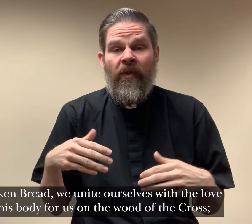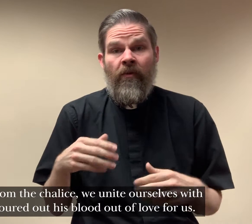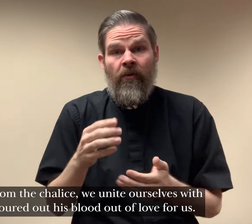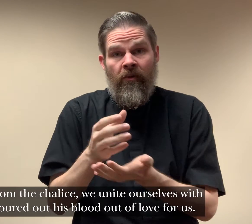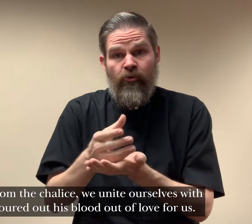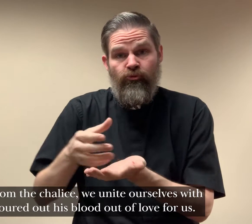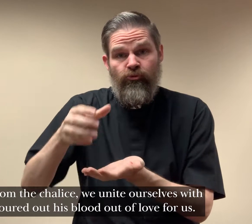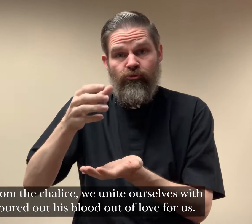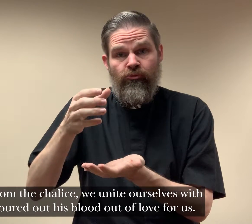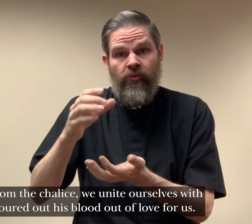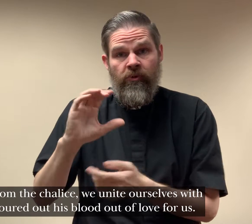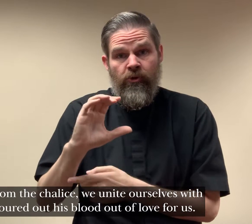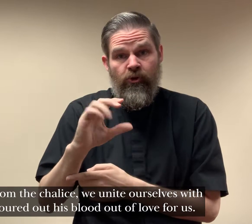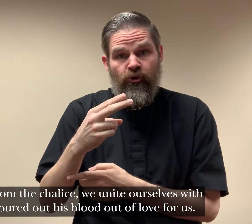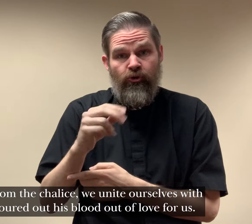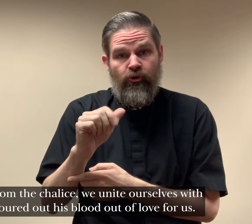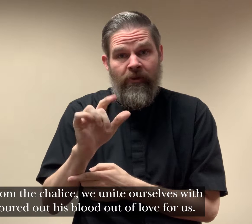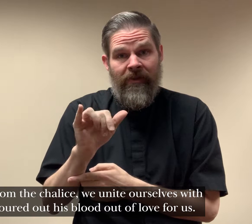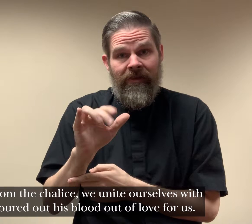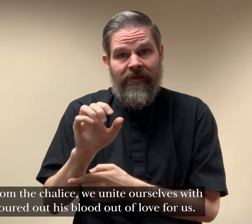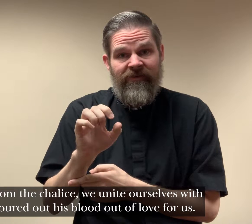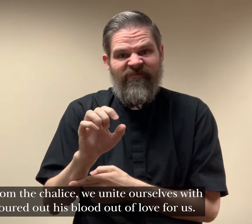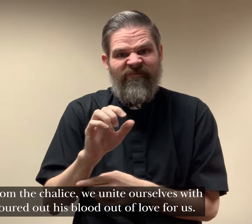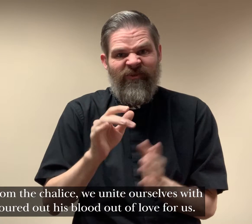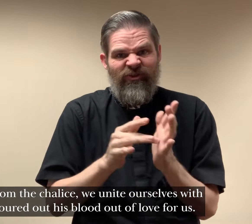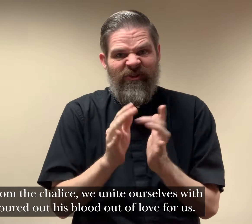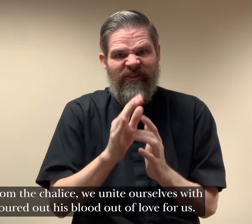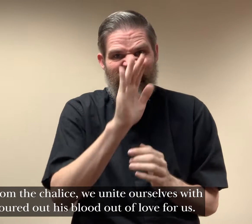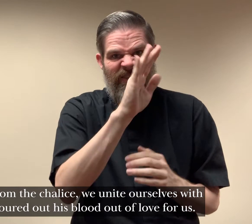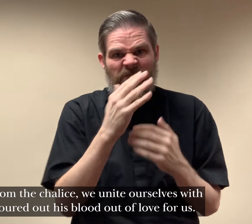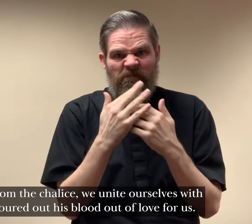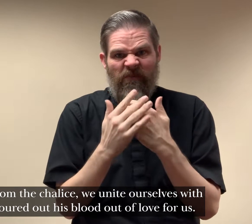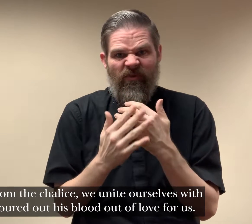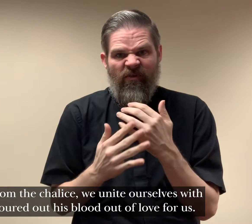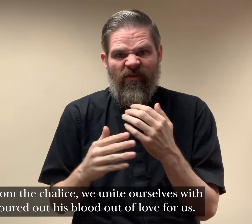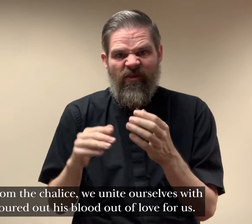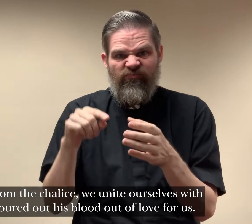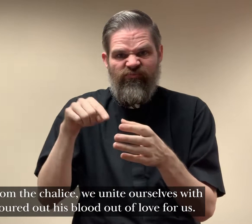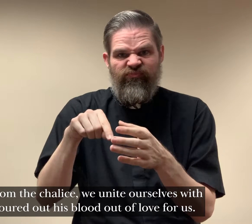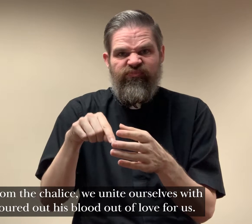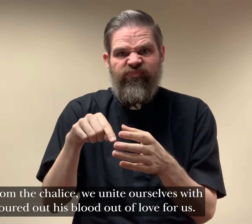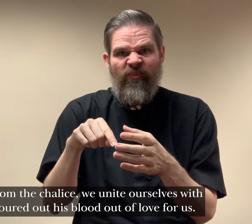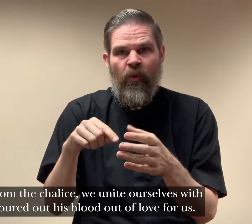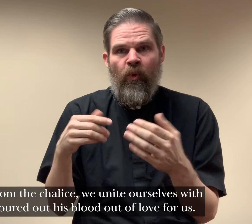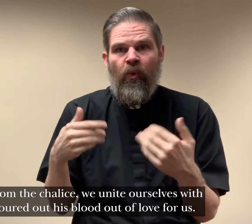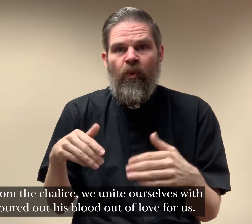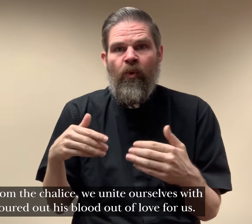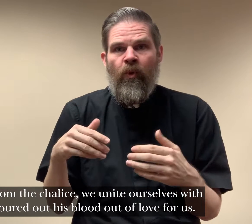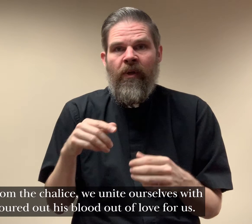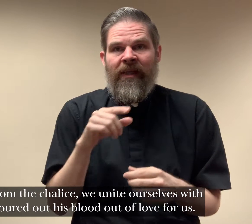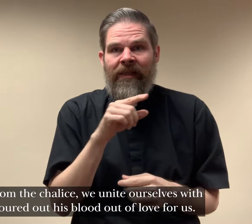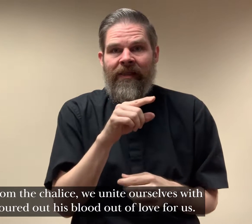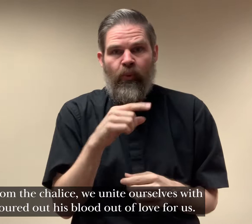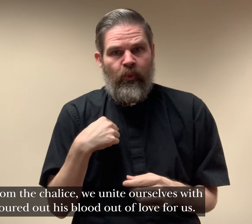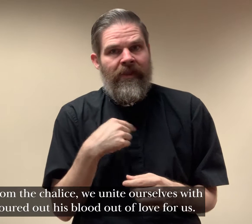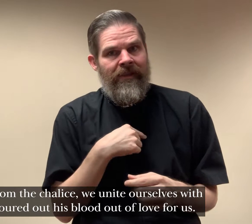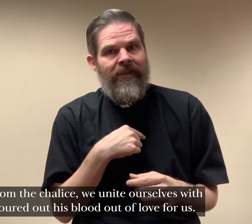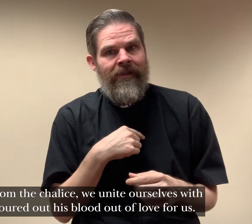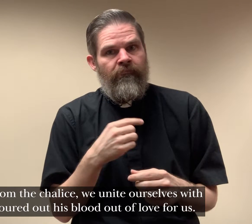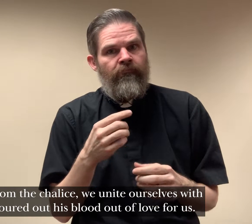When we drink from the chalice, we unite ourselves with him who even poured out his blood out of love for